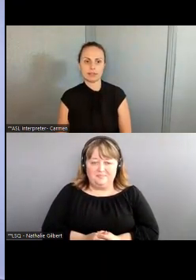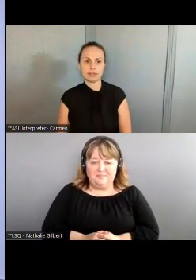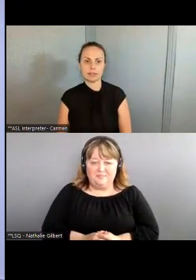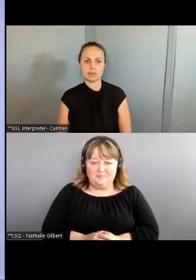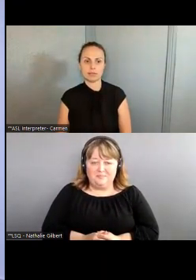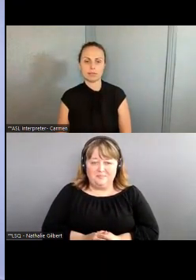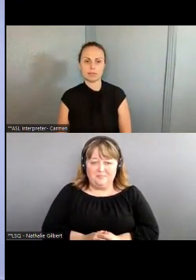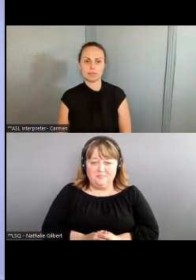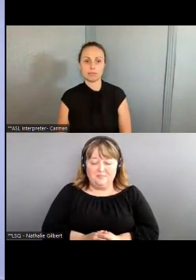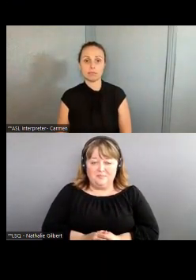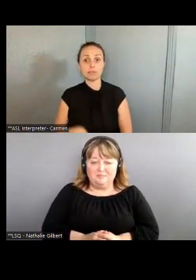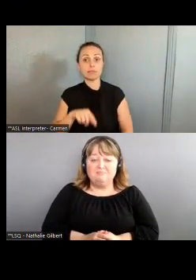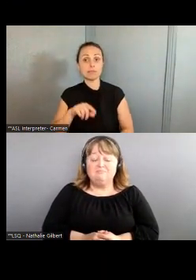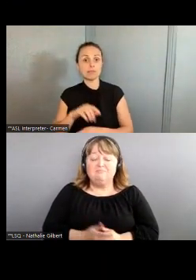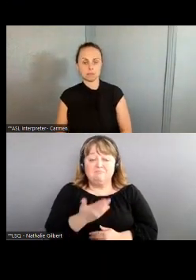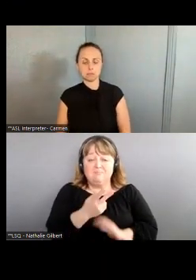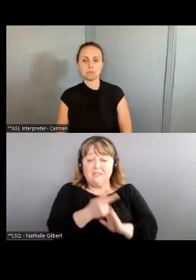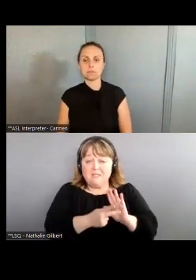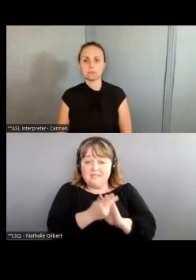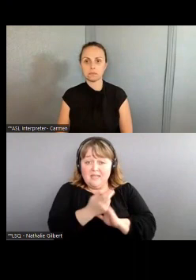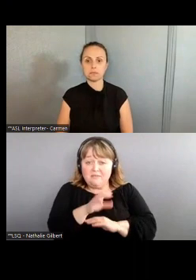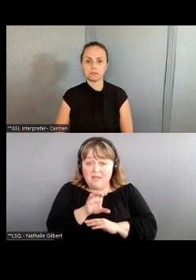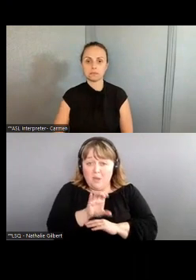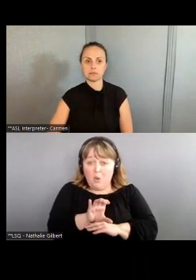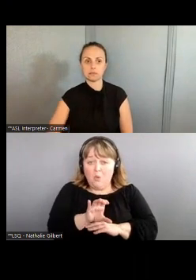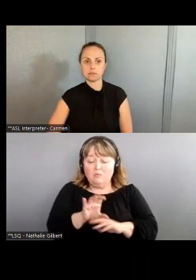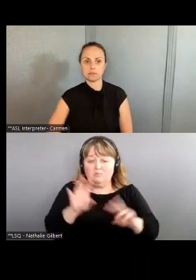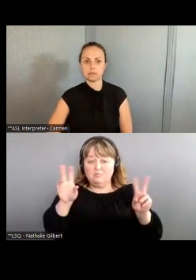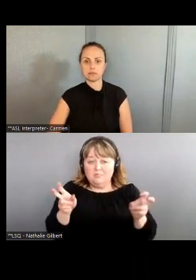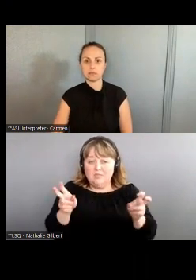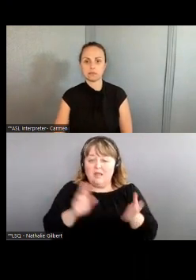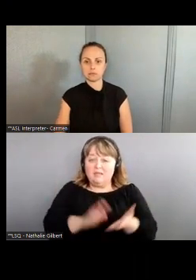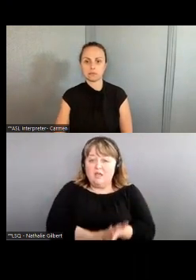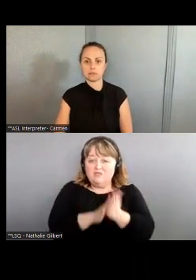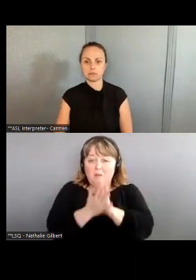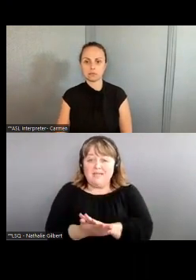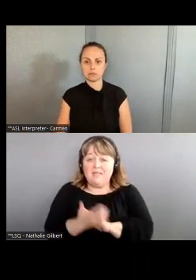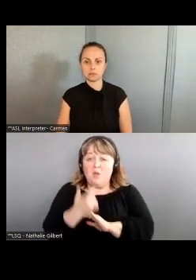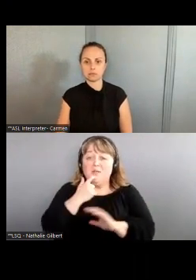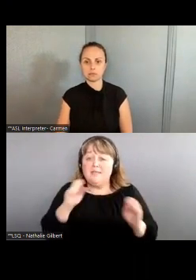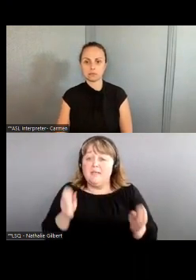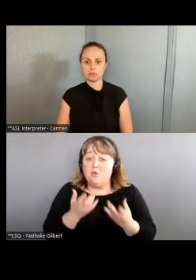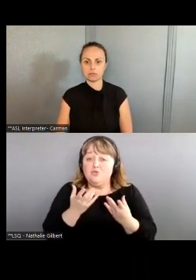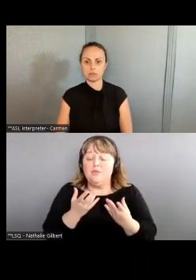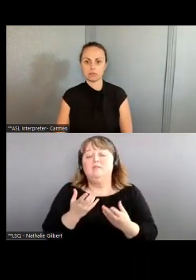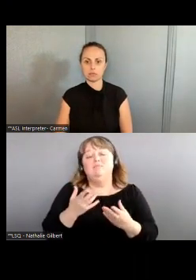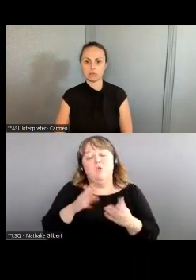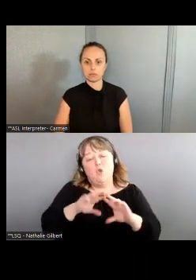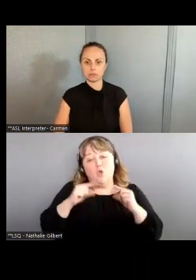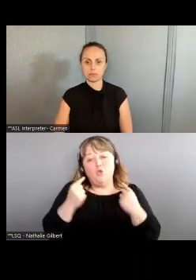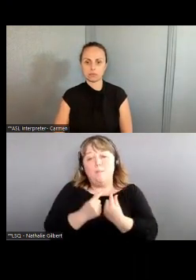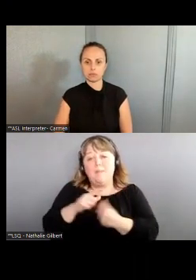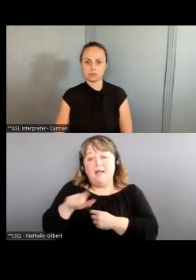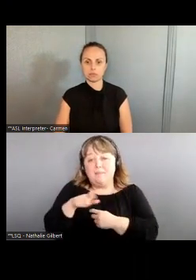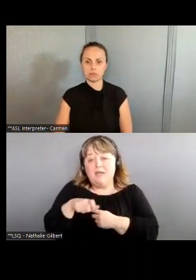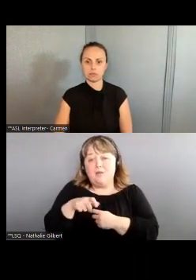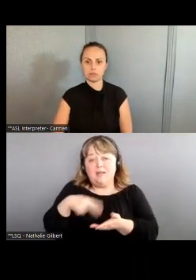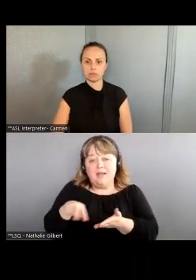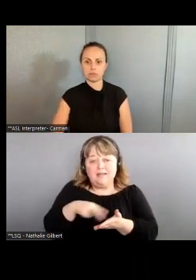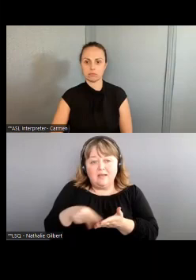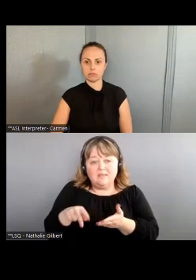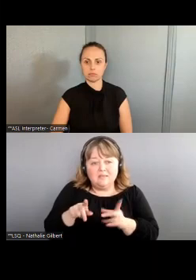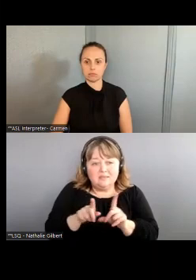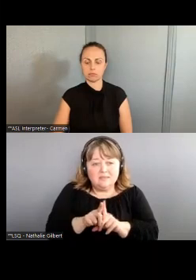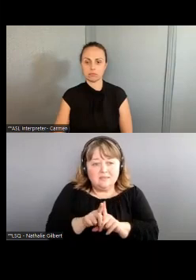Cette vidéo, intitulée Transformation, est produite par le regroupement québécois de la danse et Luca Lazy Legs Petwali.